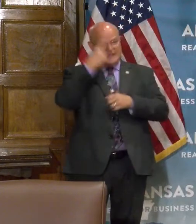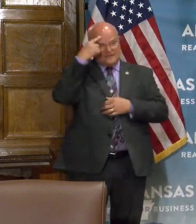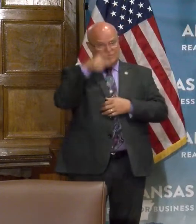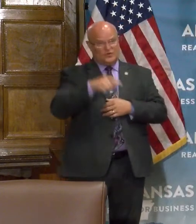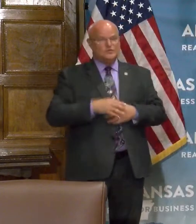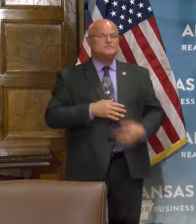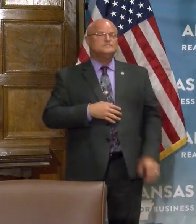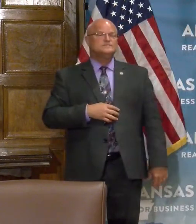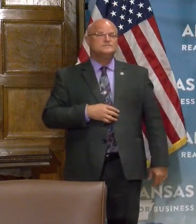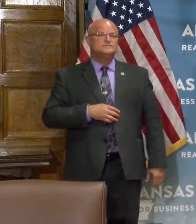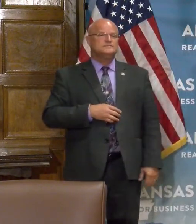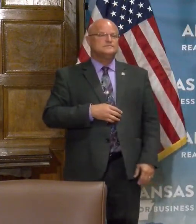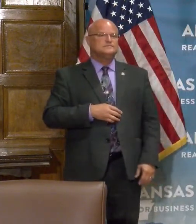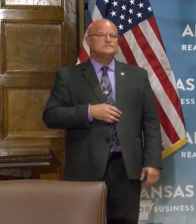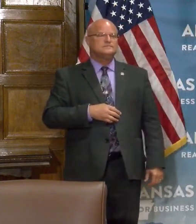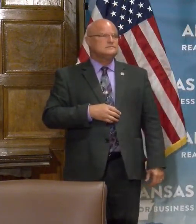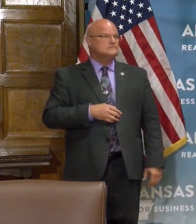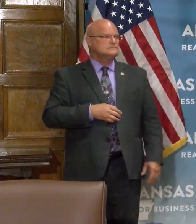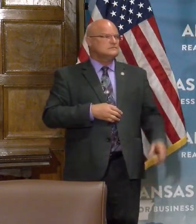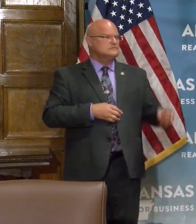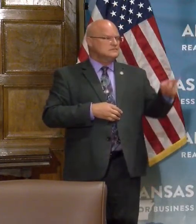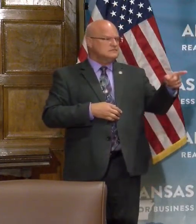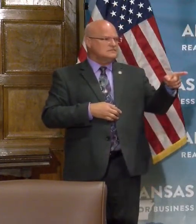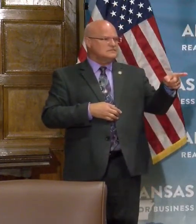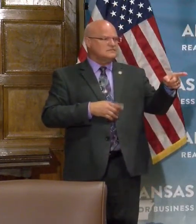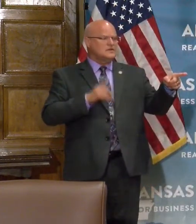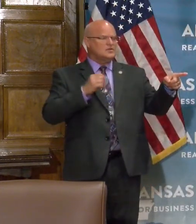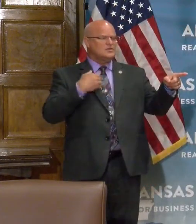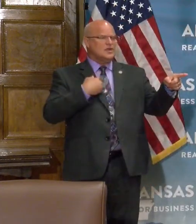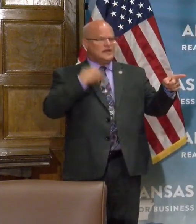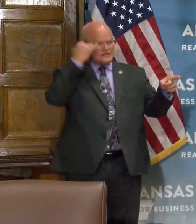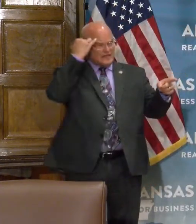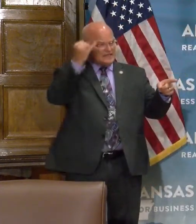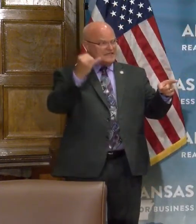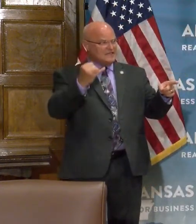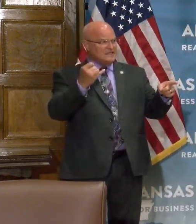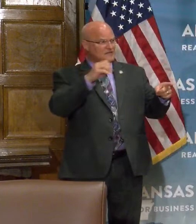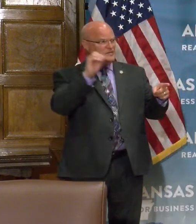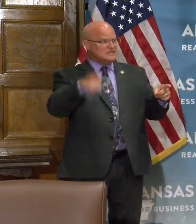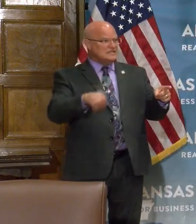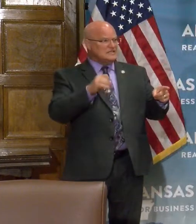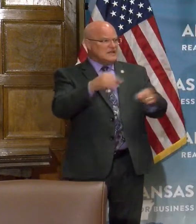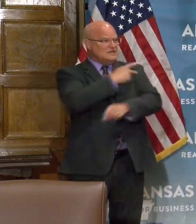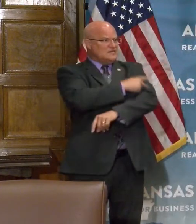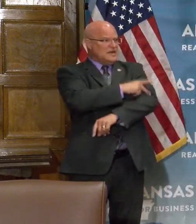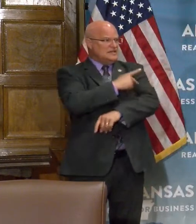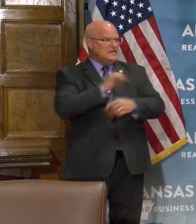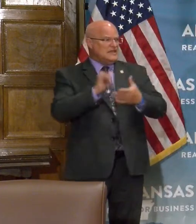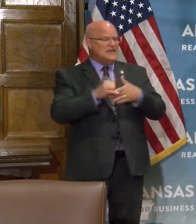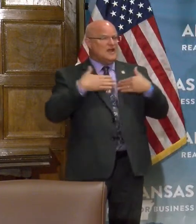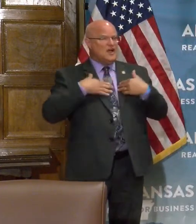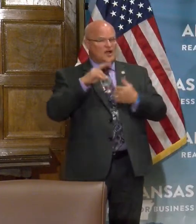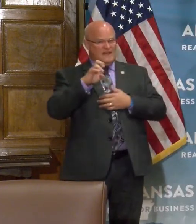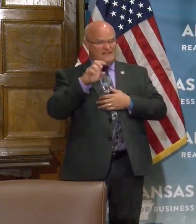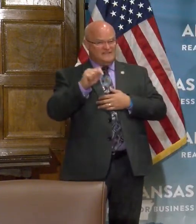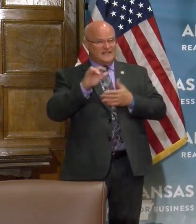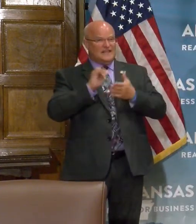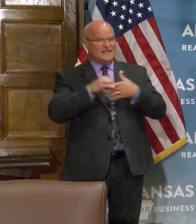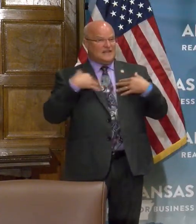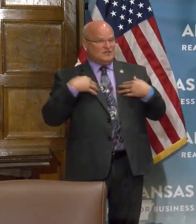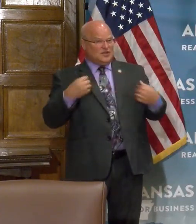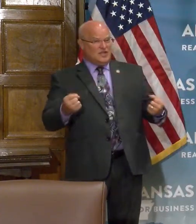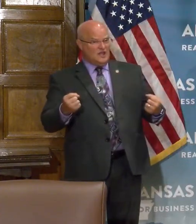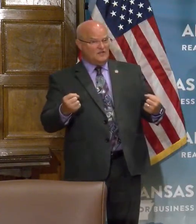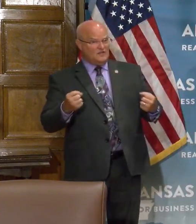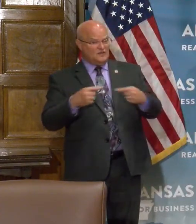for you. Dr. Smith, do you have an idea of the percentage of patients that have been on a ventilator that have